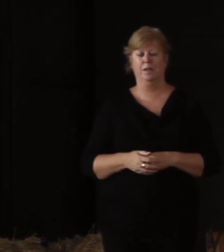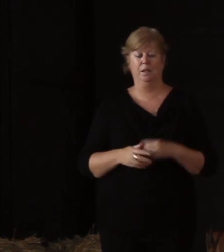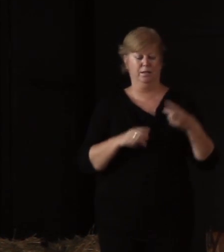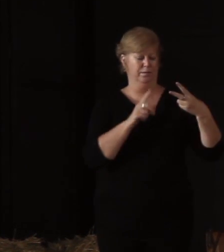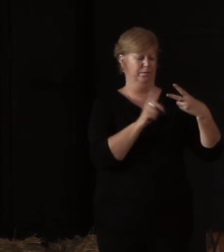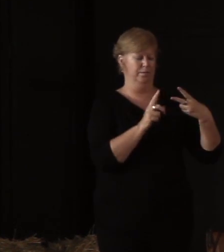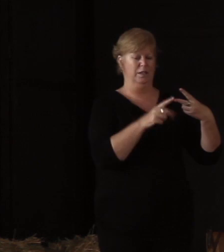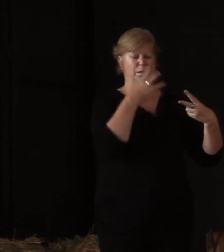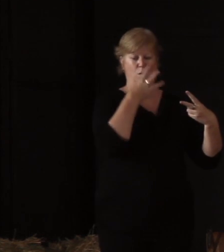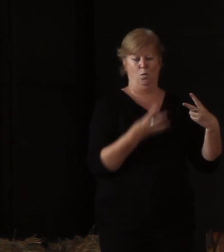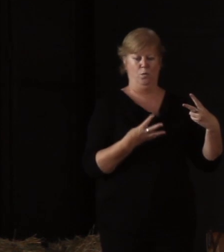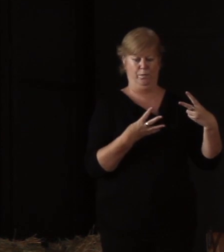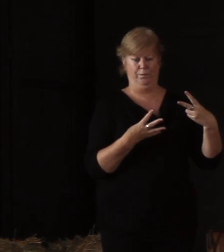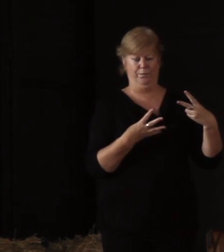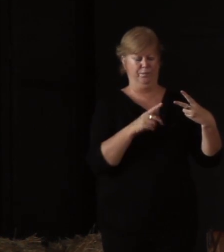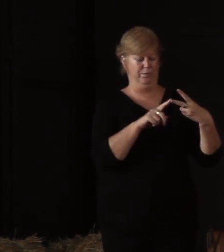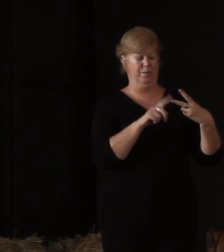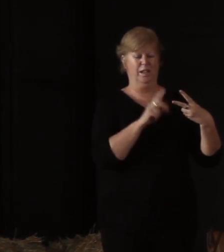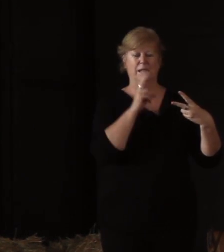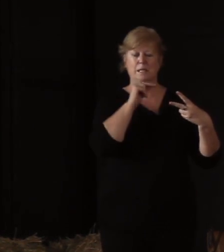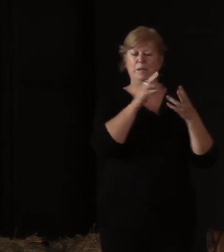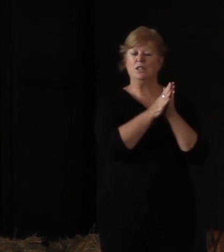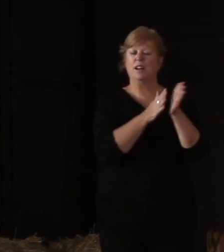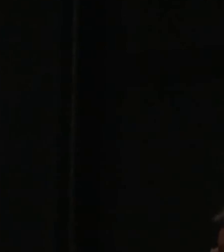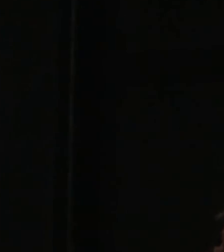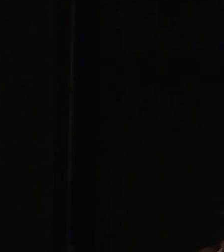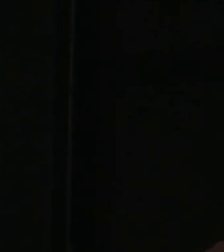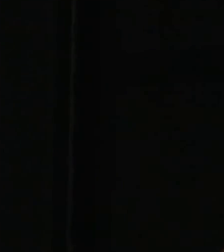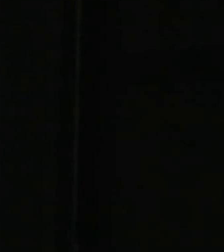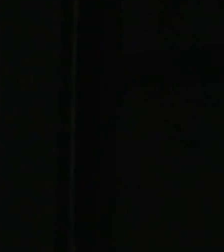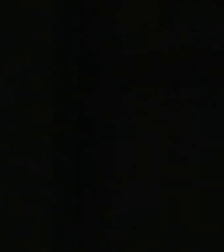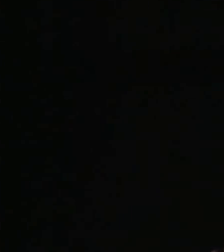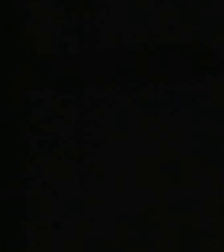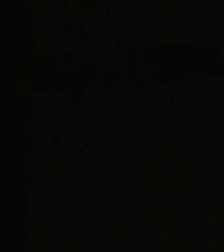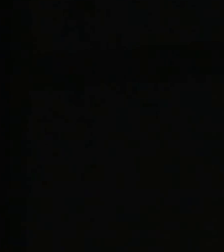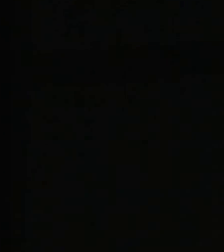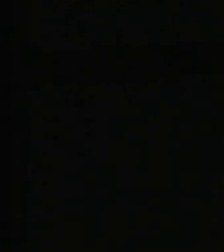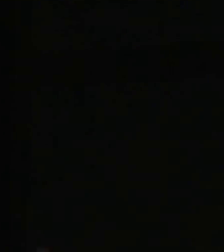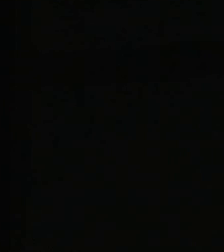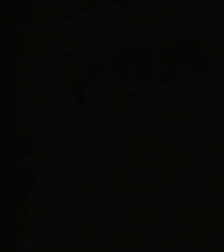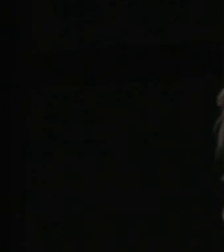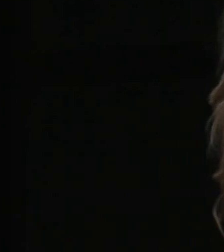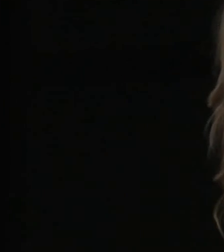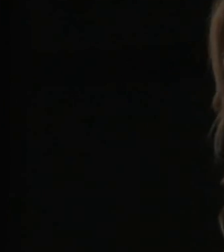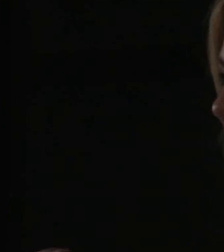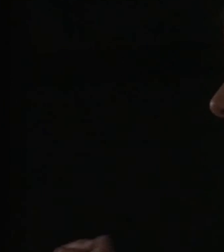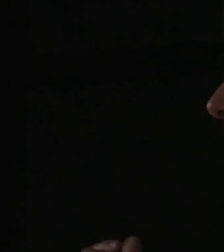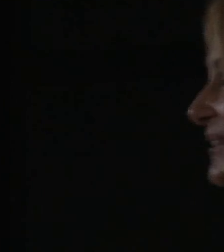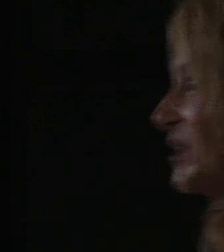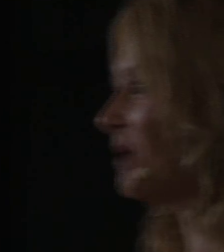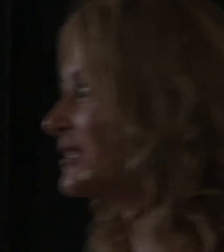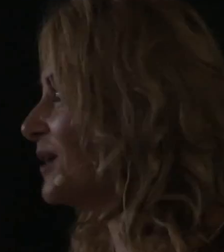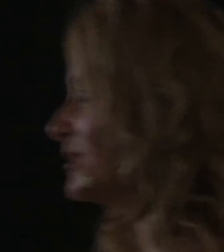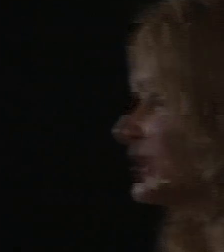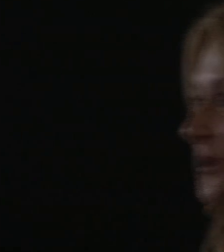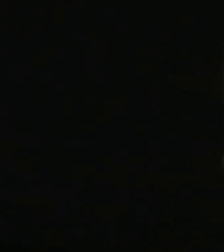youngest is 4 at the time. He had a speech delay, which we knew about, and he was getting speech therapy, but it wasn't about him anymore. My husband was now in therapy. And